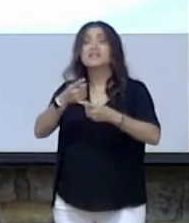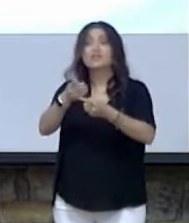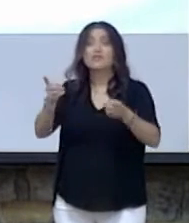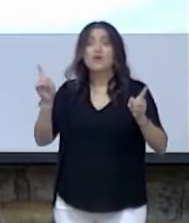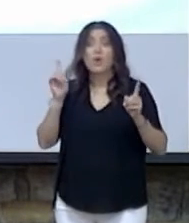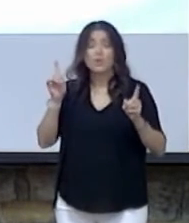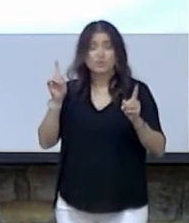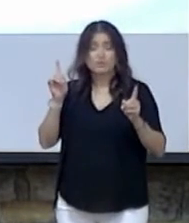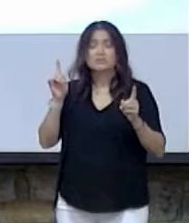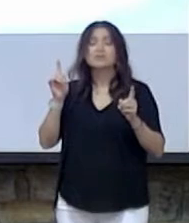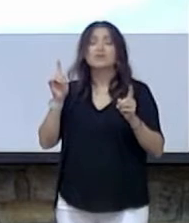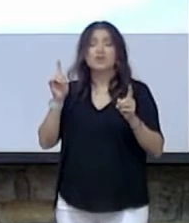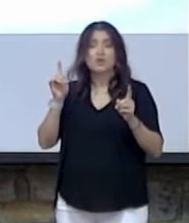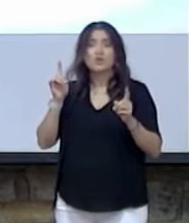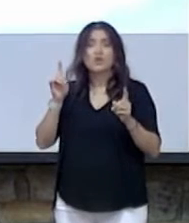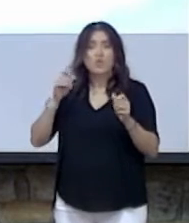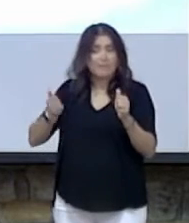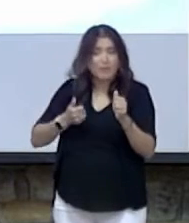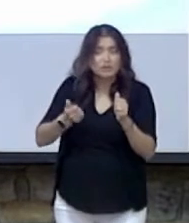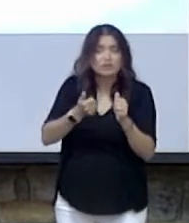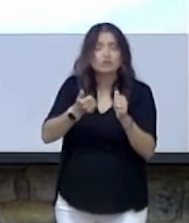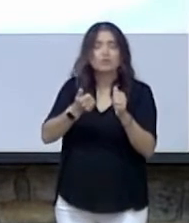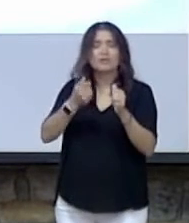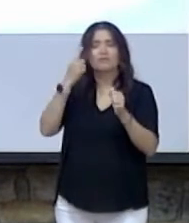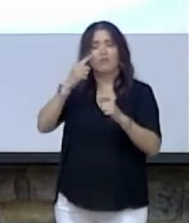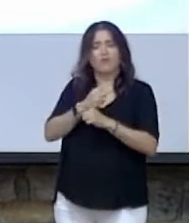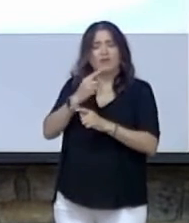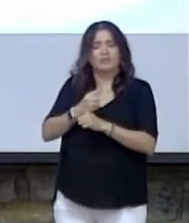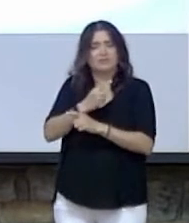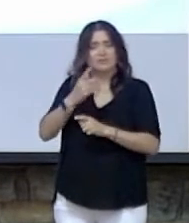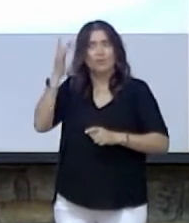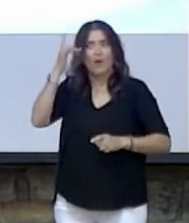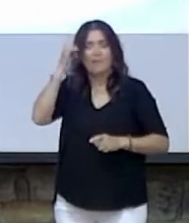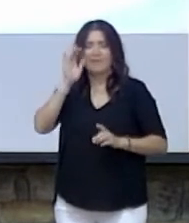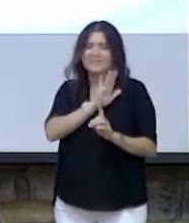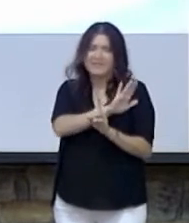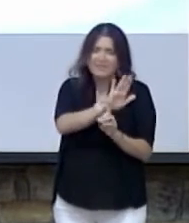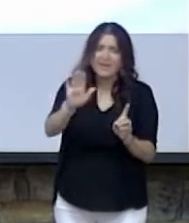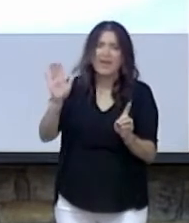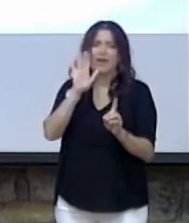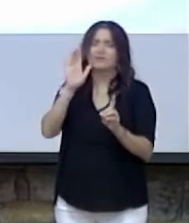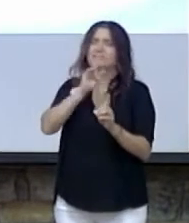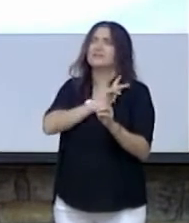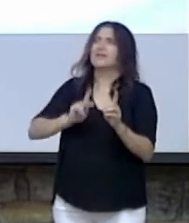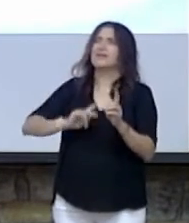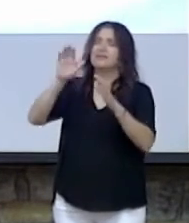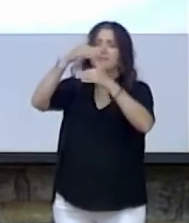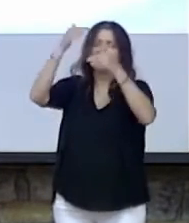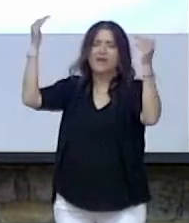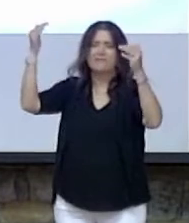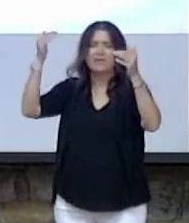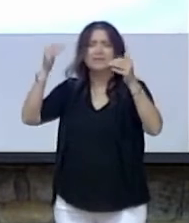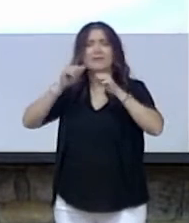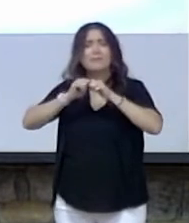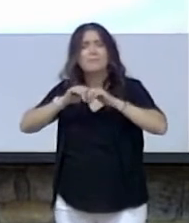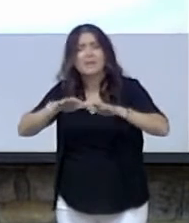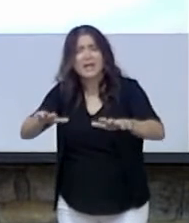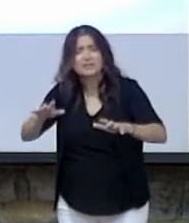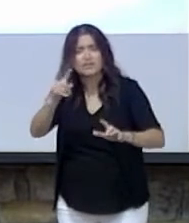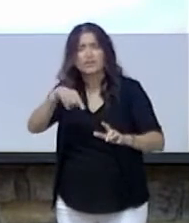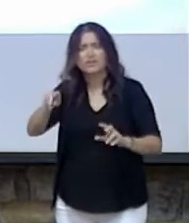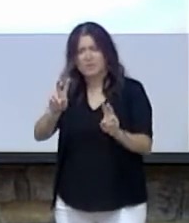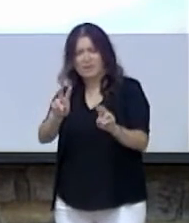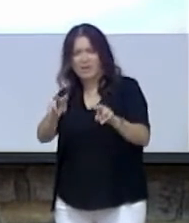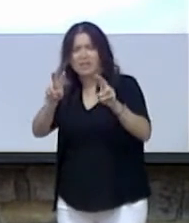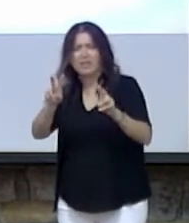persecuted for righteousness' sake, for theirs is the kingdom of heaven. Blessed are you when others revile you and persecute